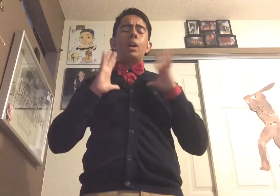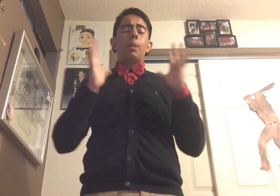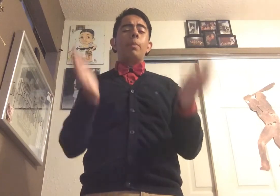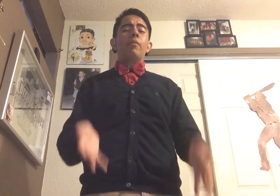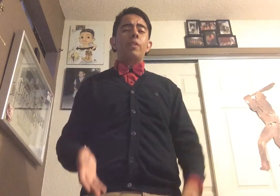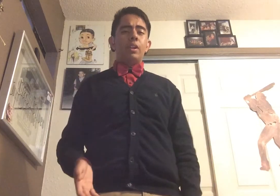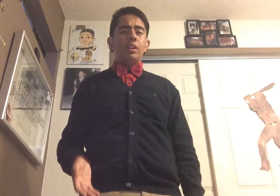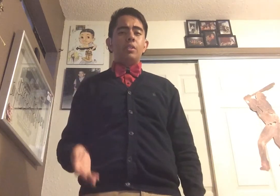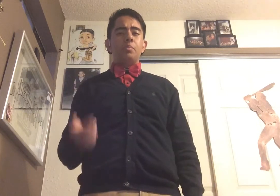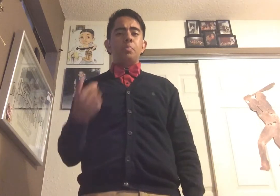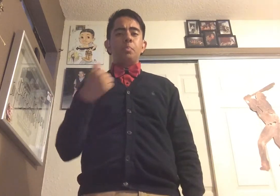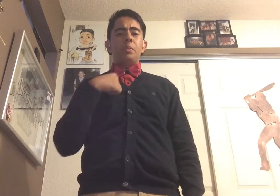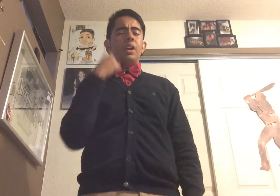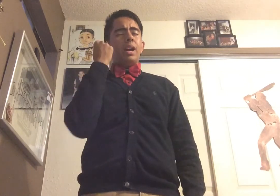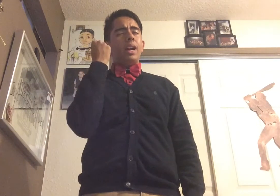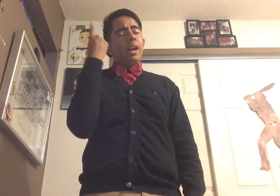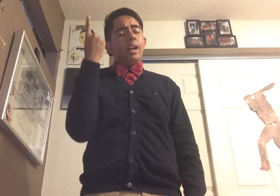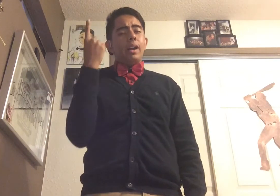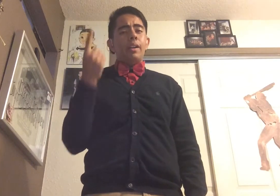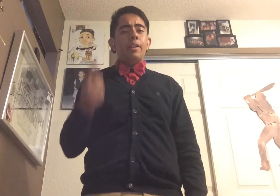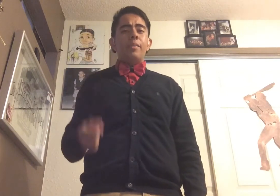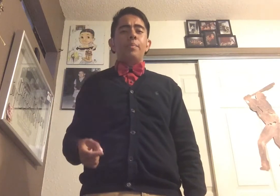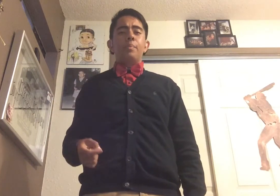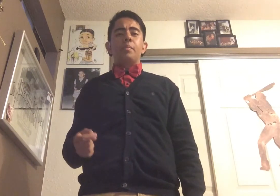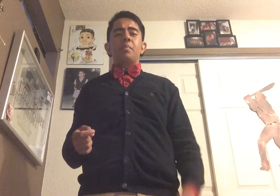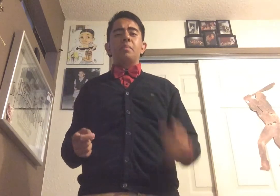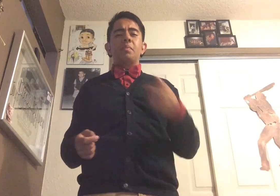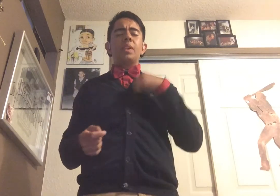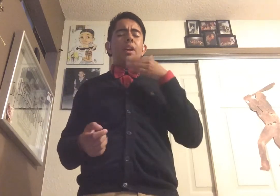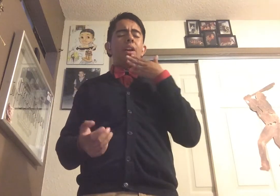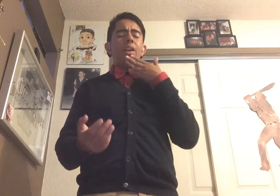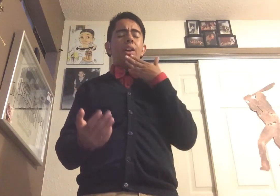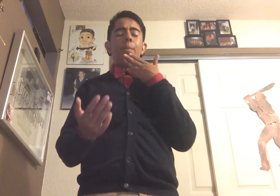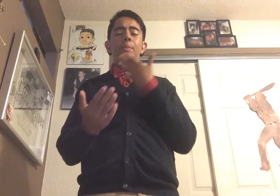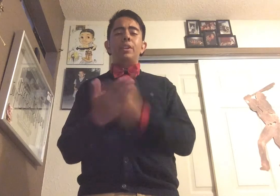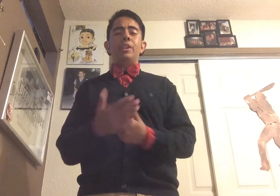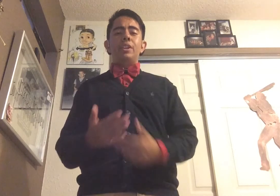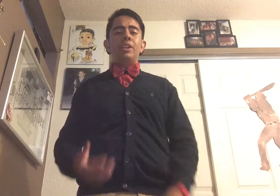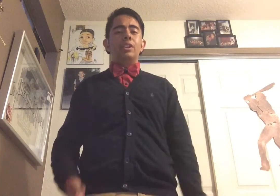I'll be fine once I get it. I'll be good.